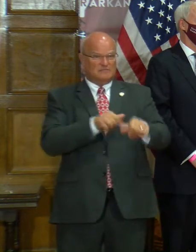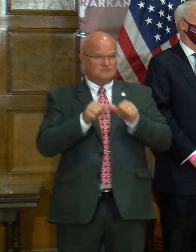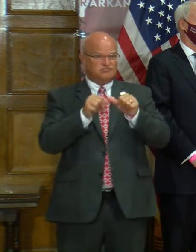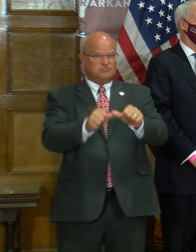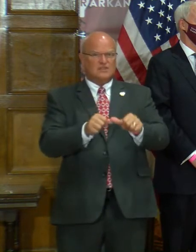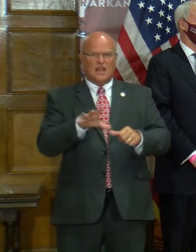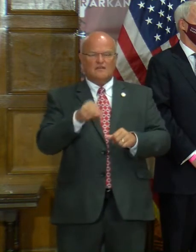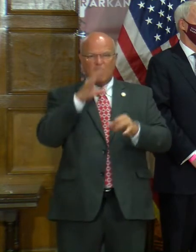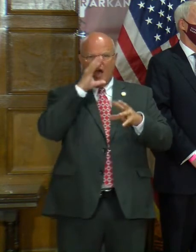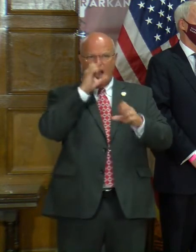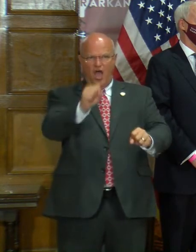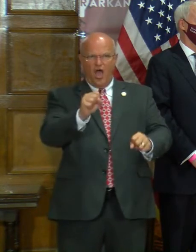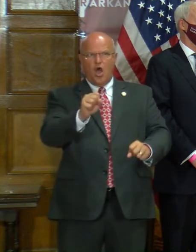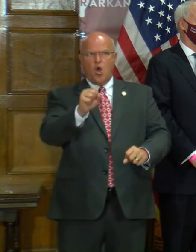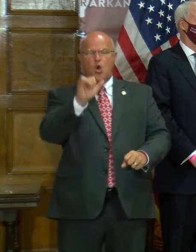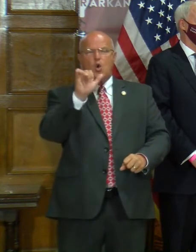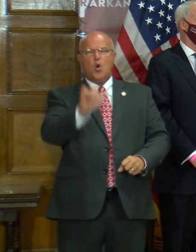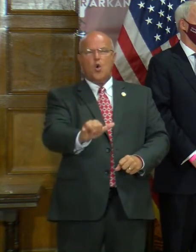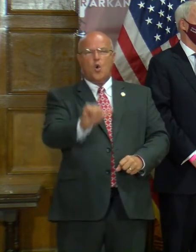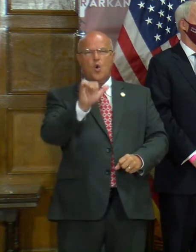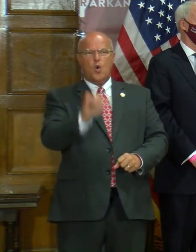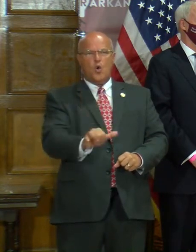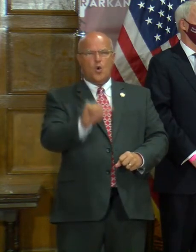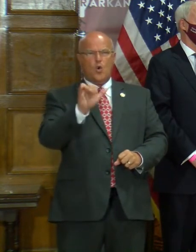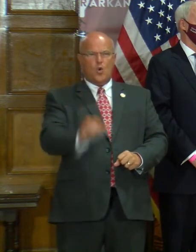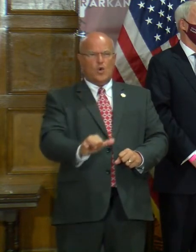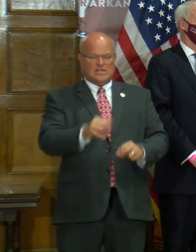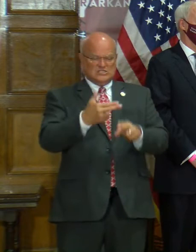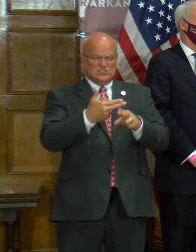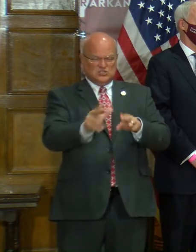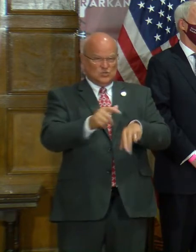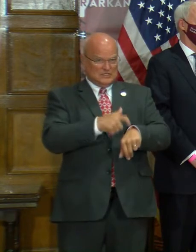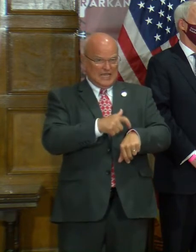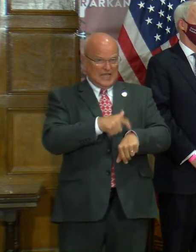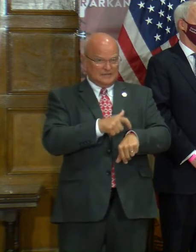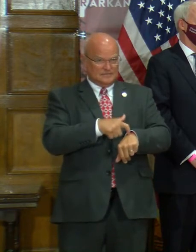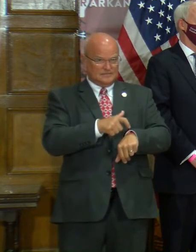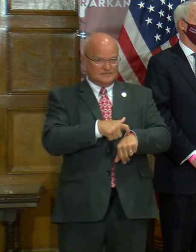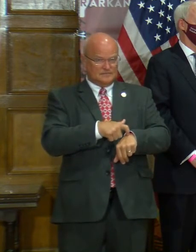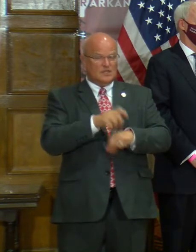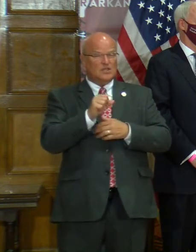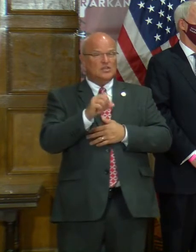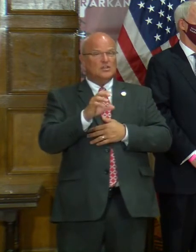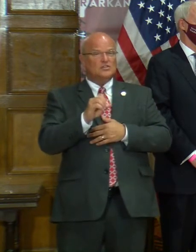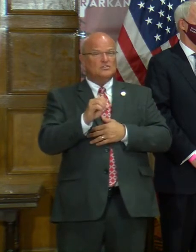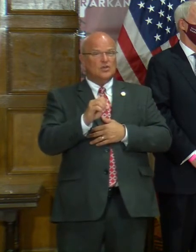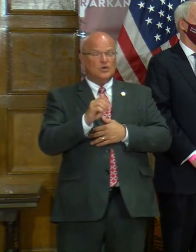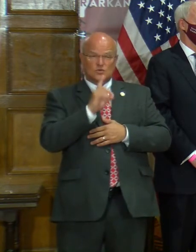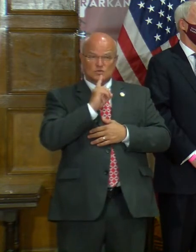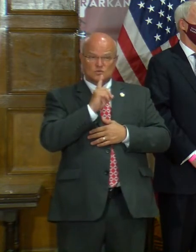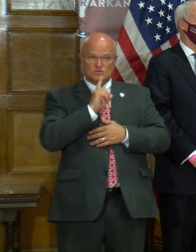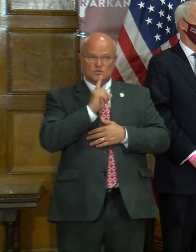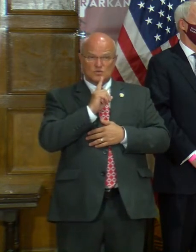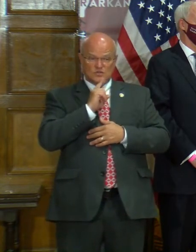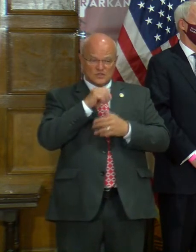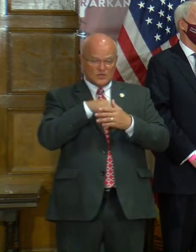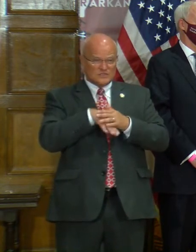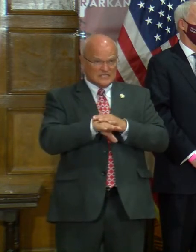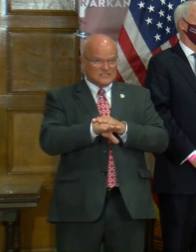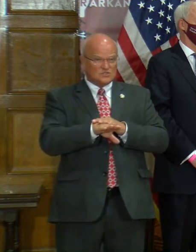And I found it fascinating that would be looked at. Now, that's a very short period of time. So certainly it goes